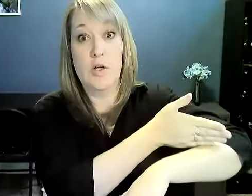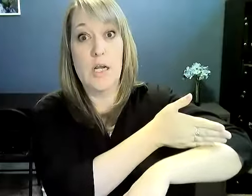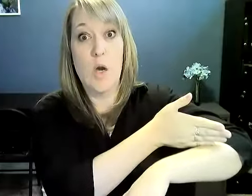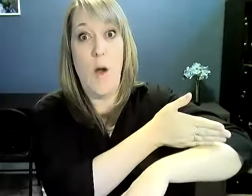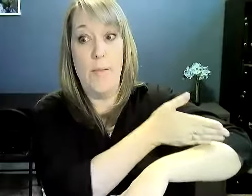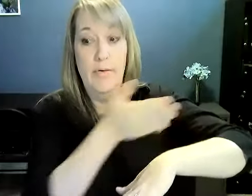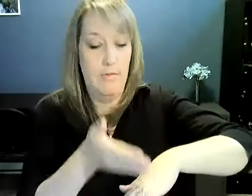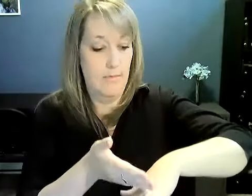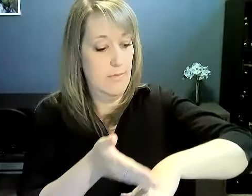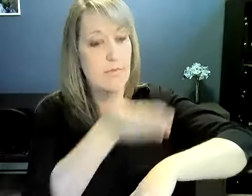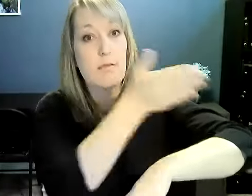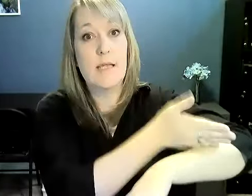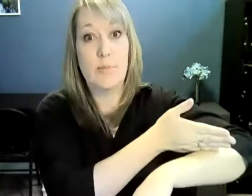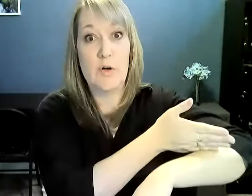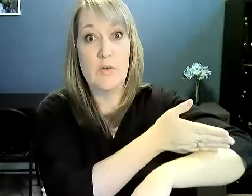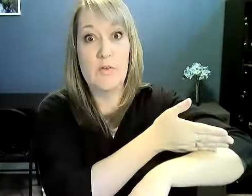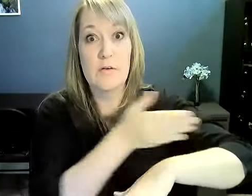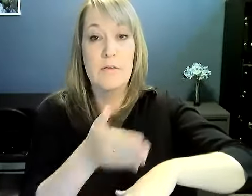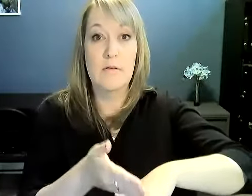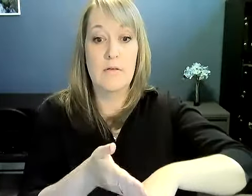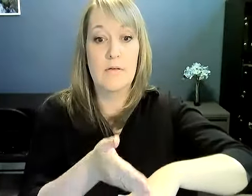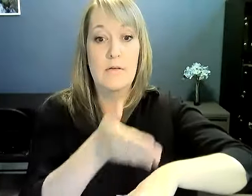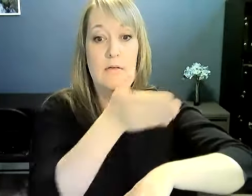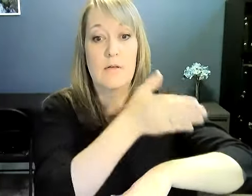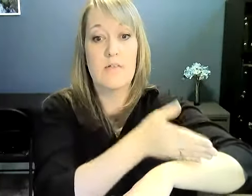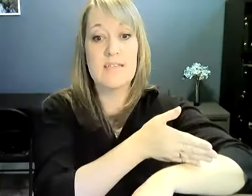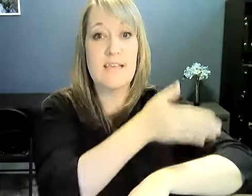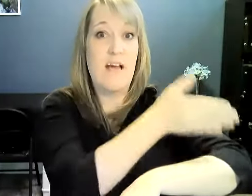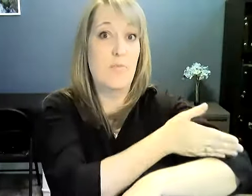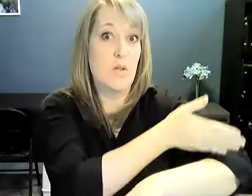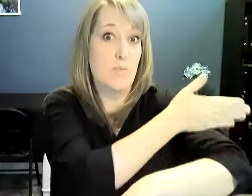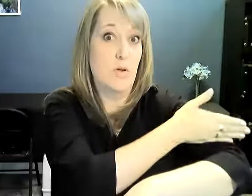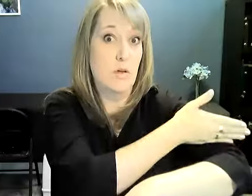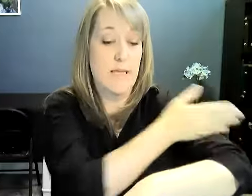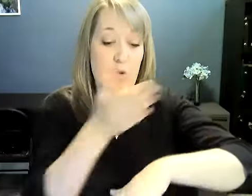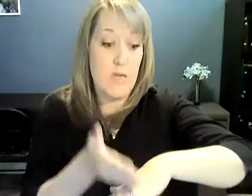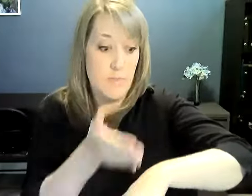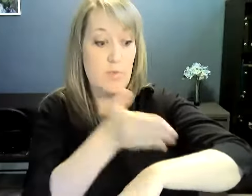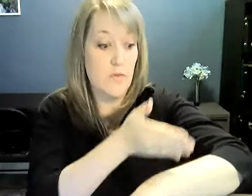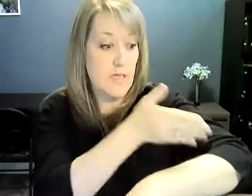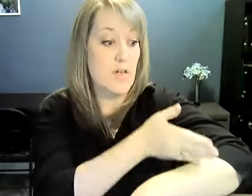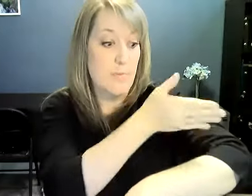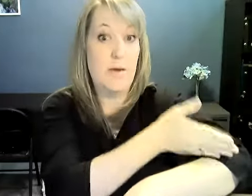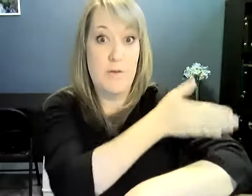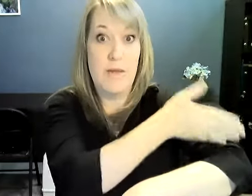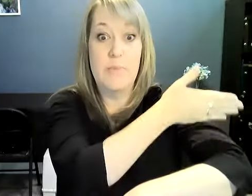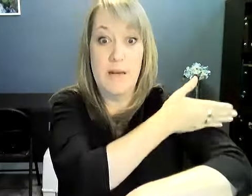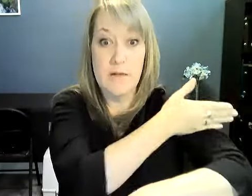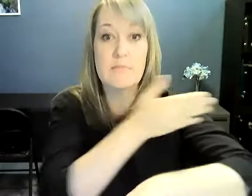going to go up, improve. This can have multiple, like if you keep improving, you're getting better and better and better.